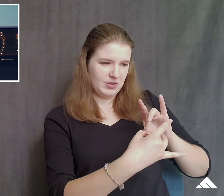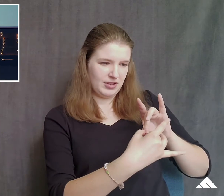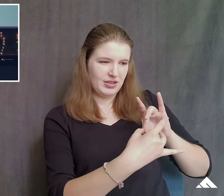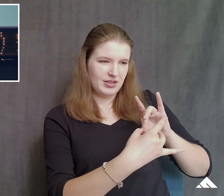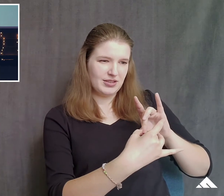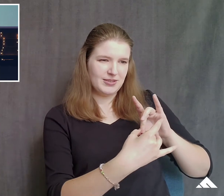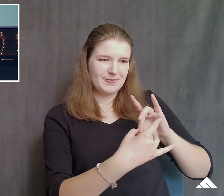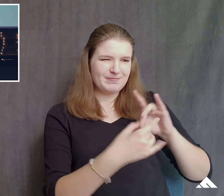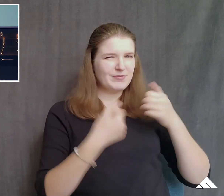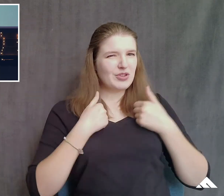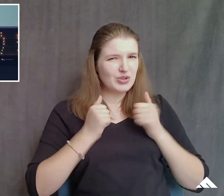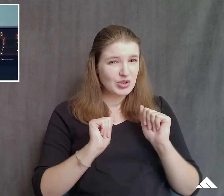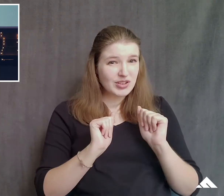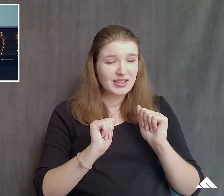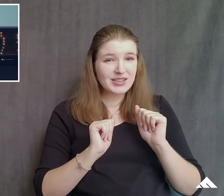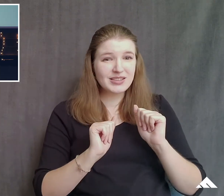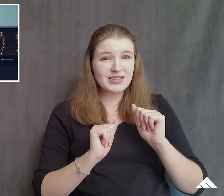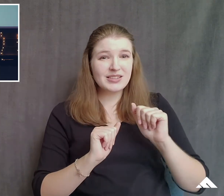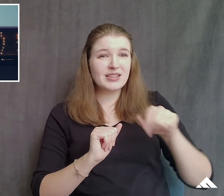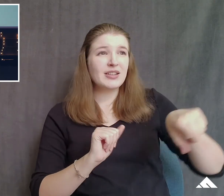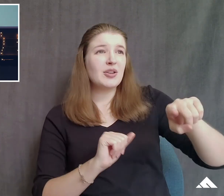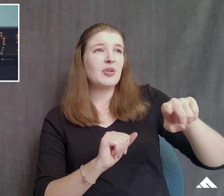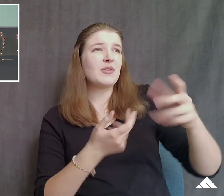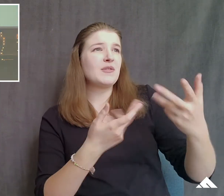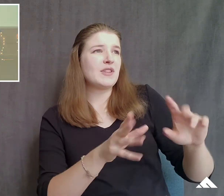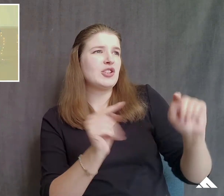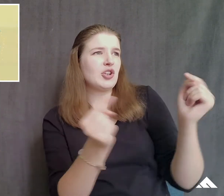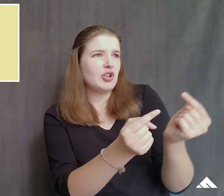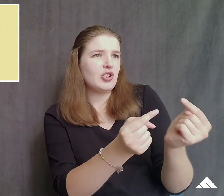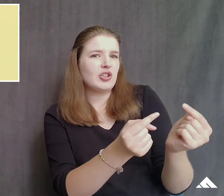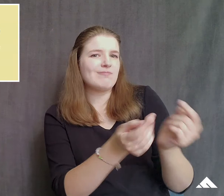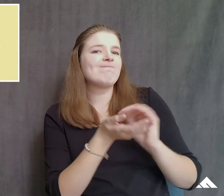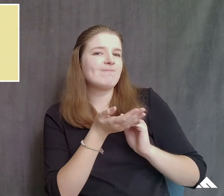and seek to forgive those we've wounded.